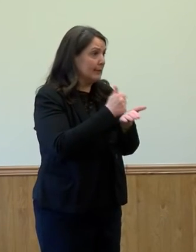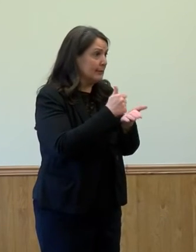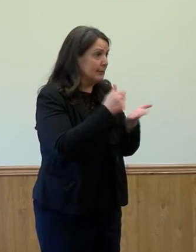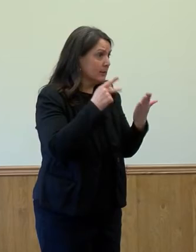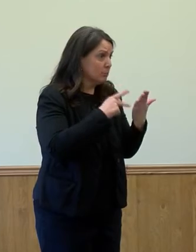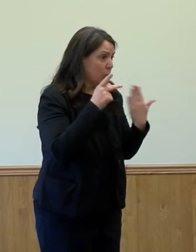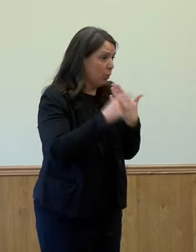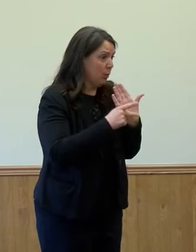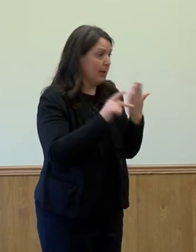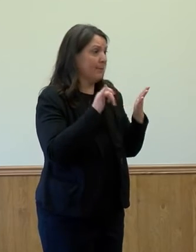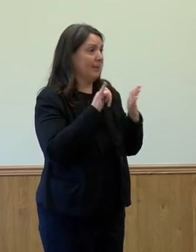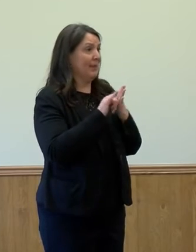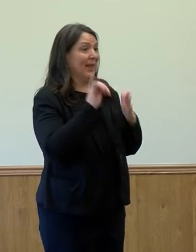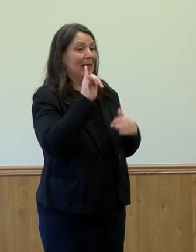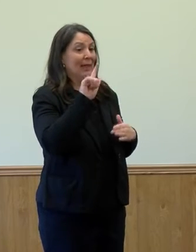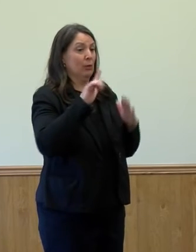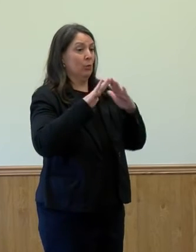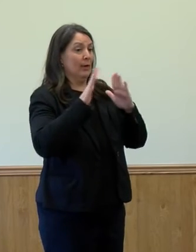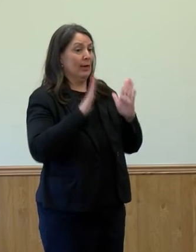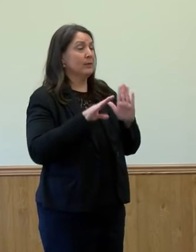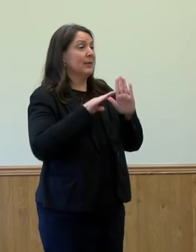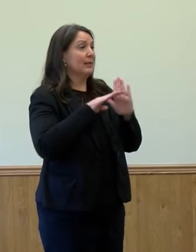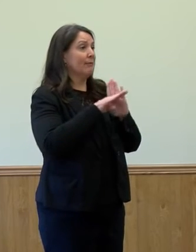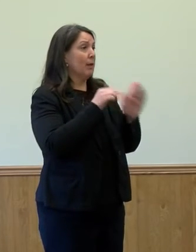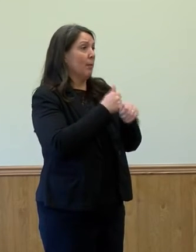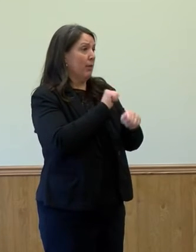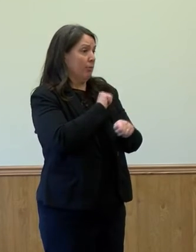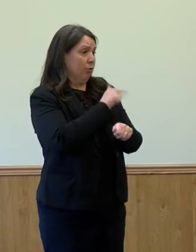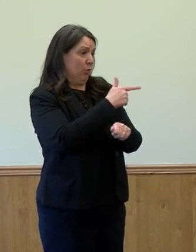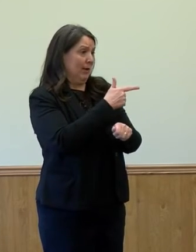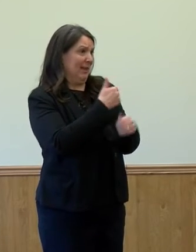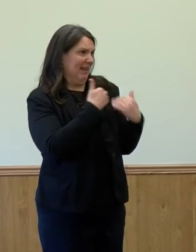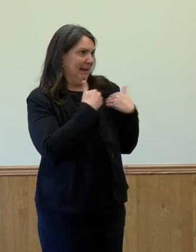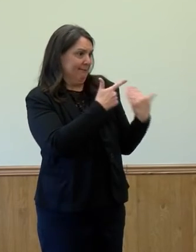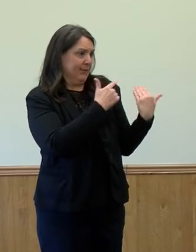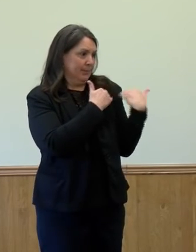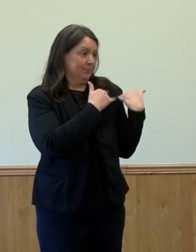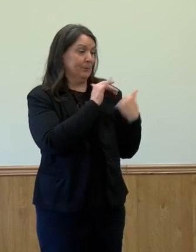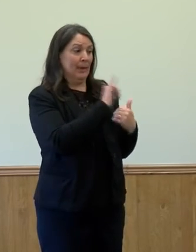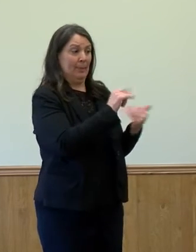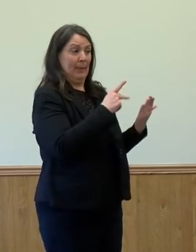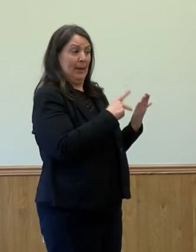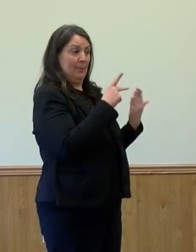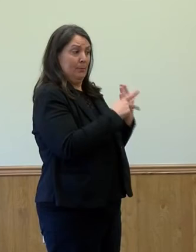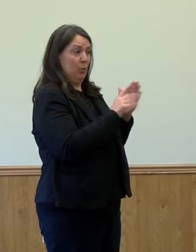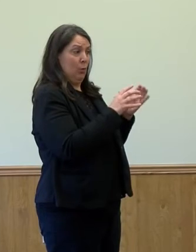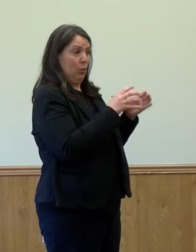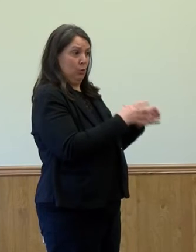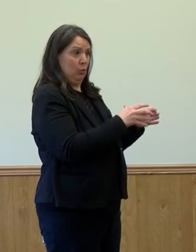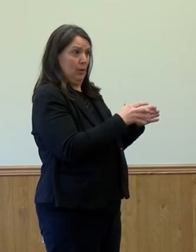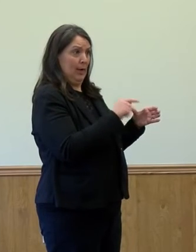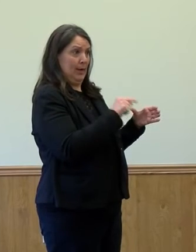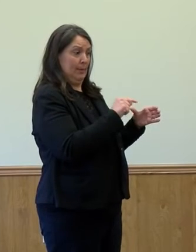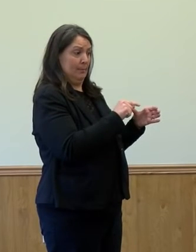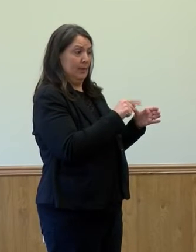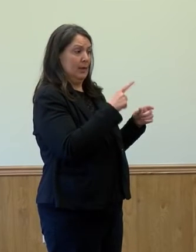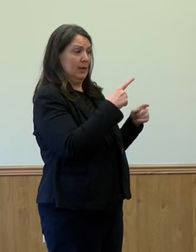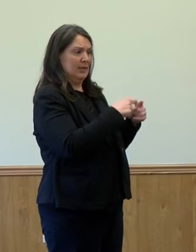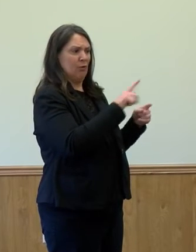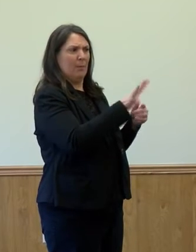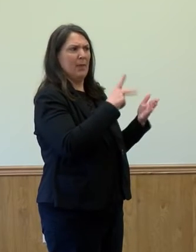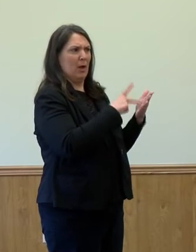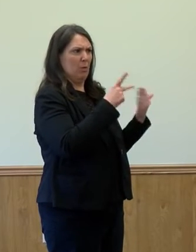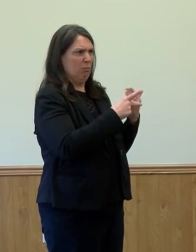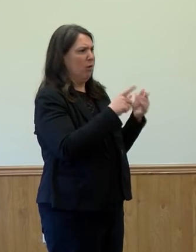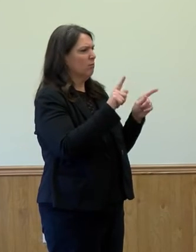is administered by the Illinois Housing Development Authority. That program is an offshoot of the program they had earlier